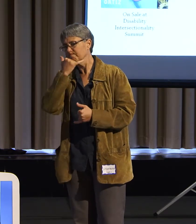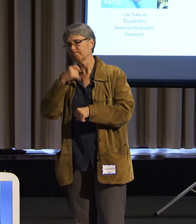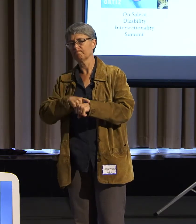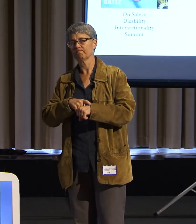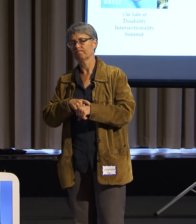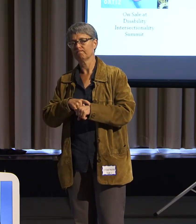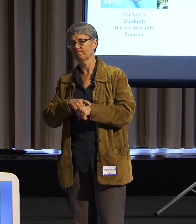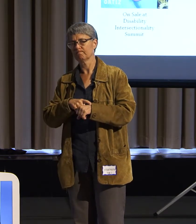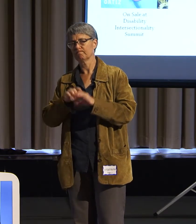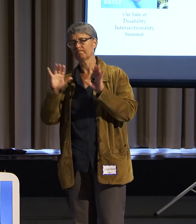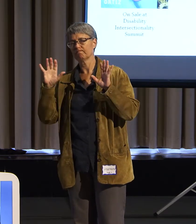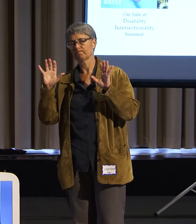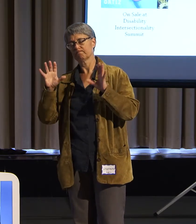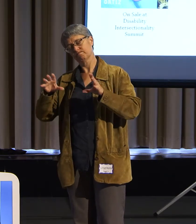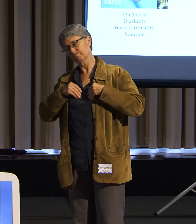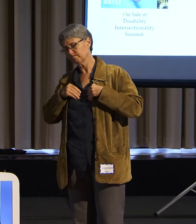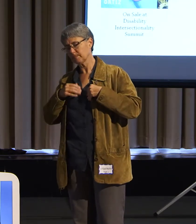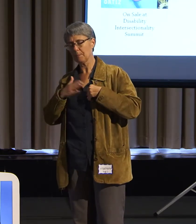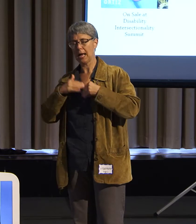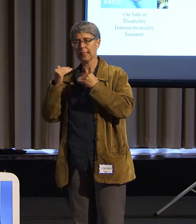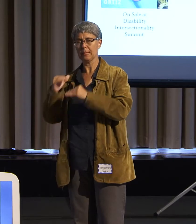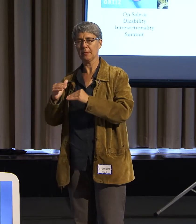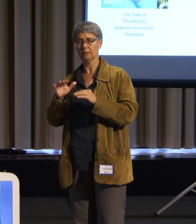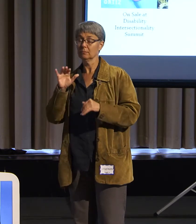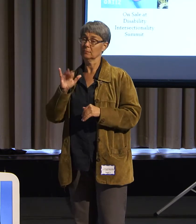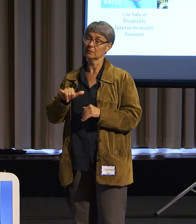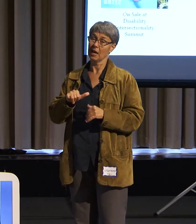am I at least building up my own capacity to